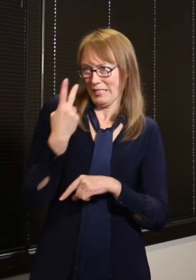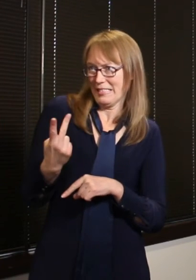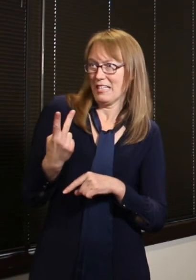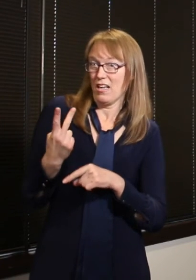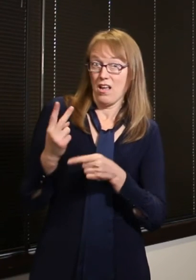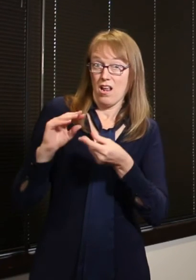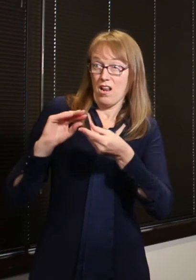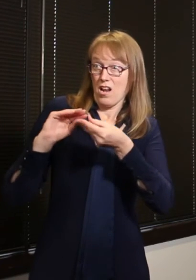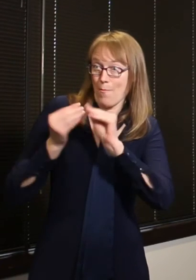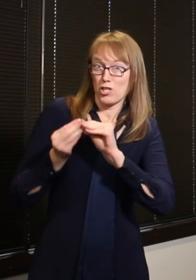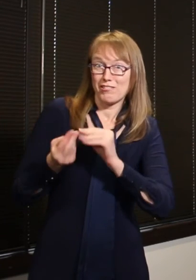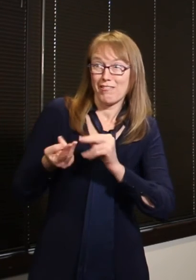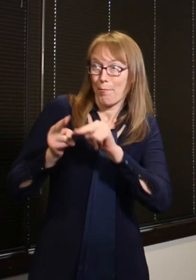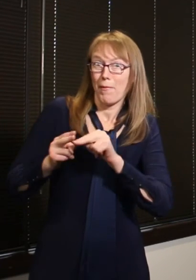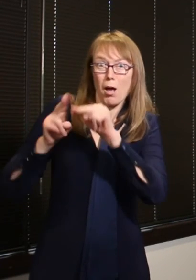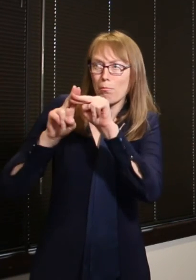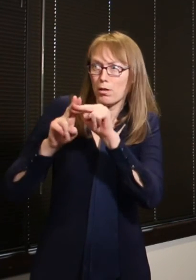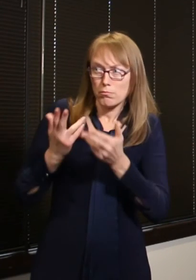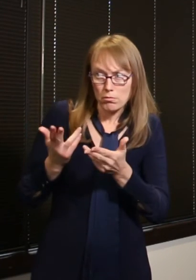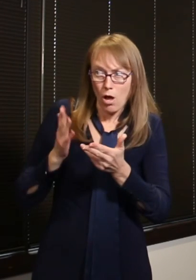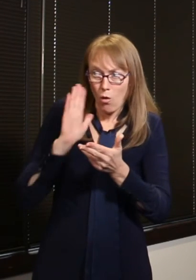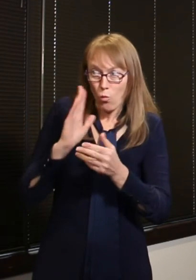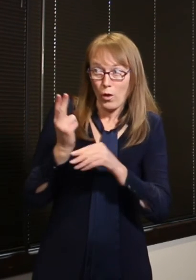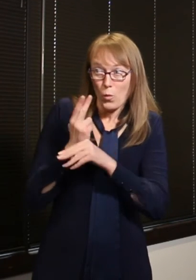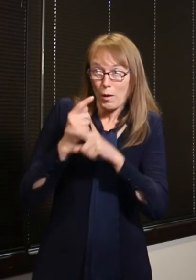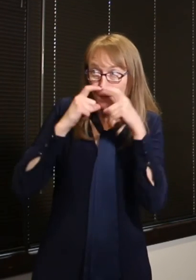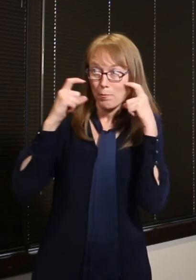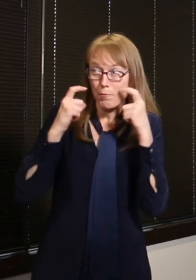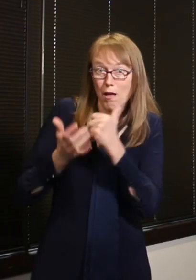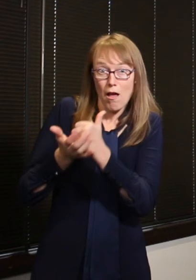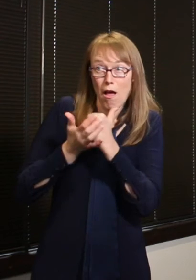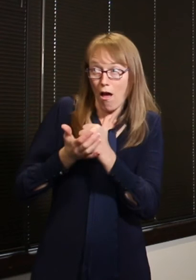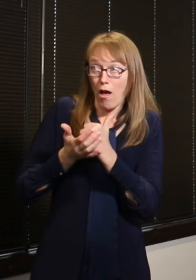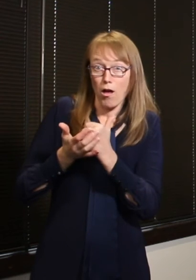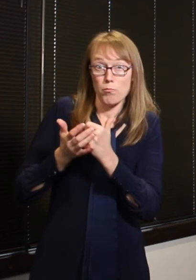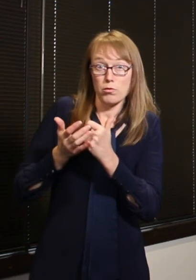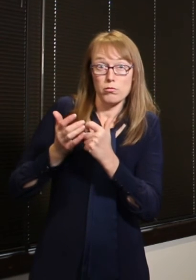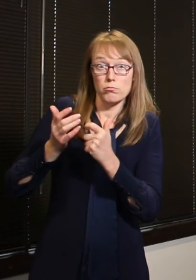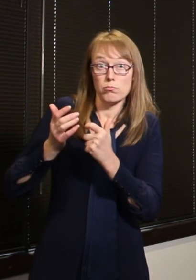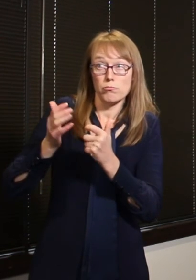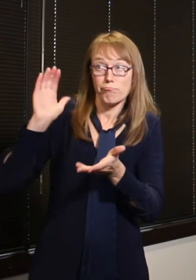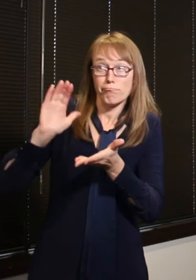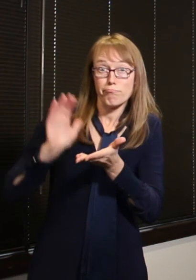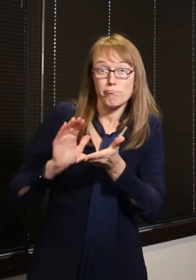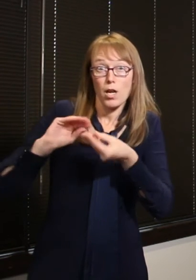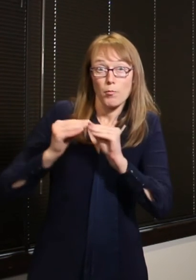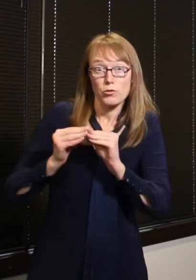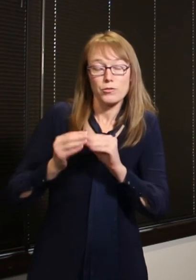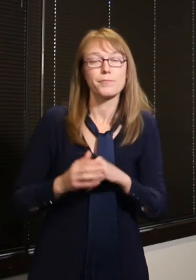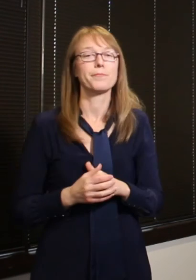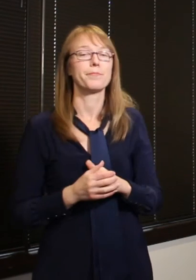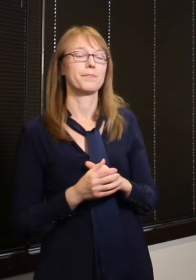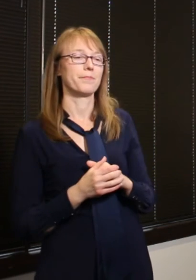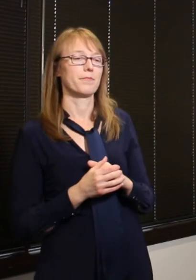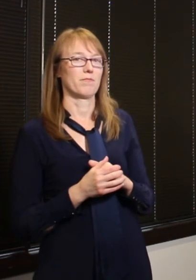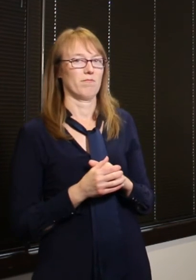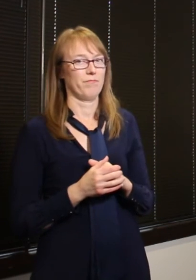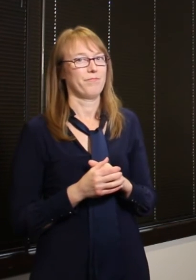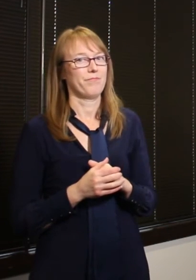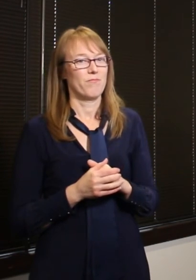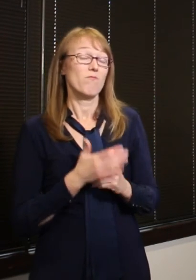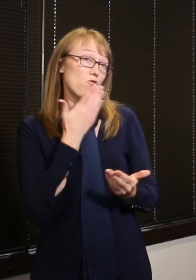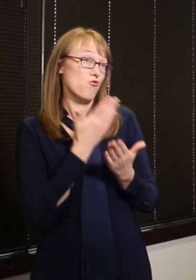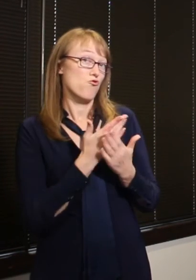will continue, and will wearing face masks help turn this around? Yeah, it's a good question. So we're always concerned when the data is going